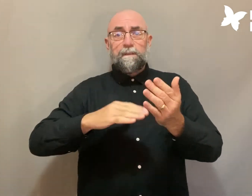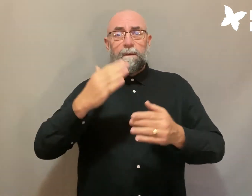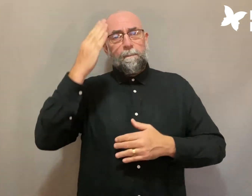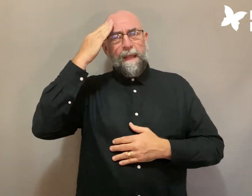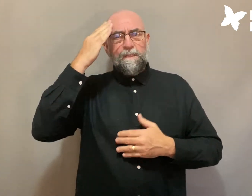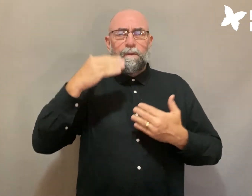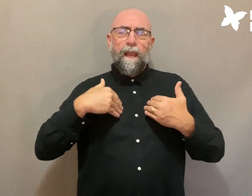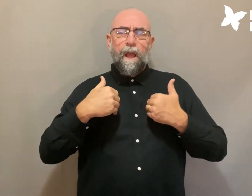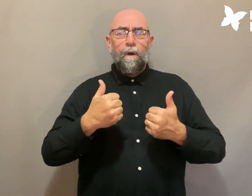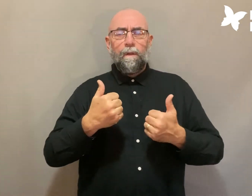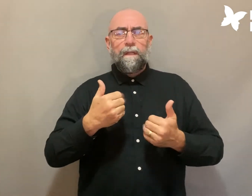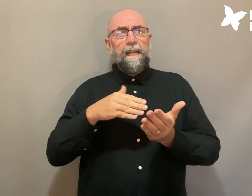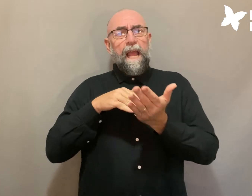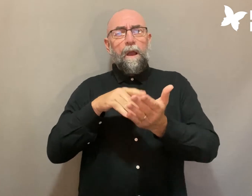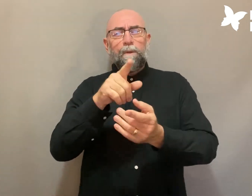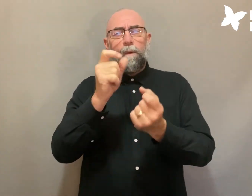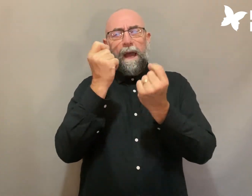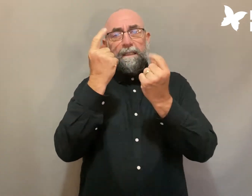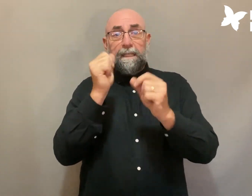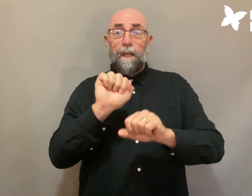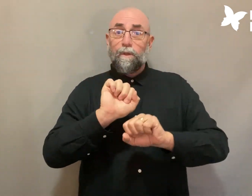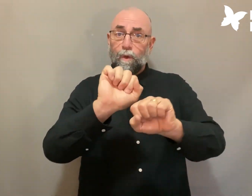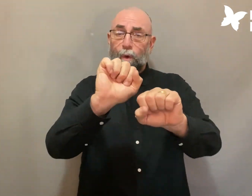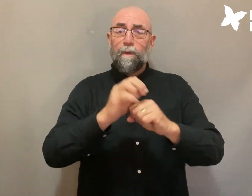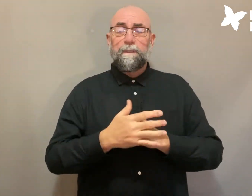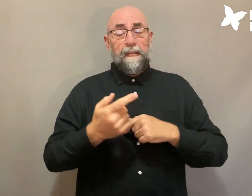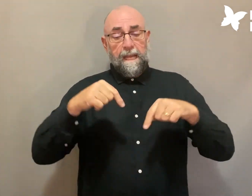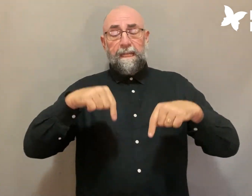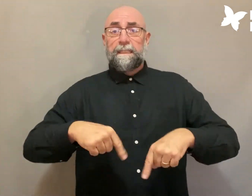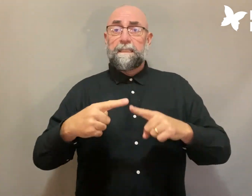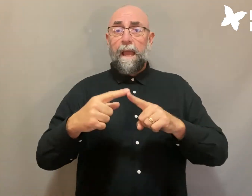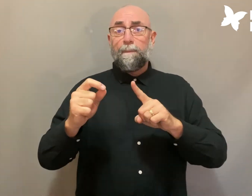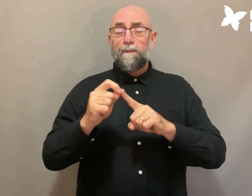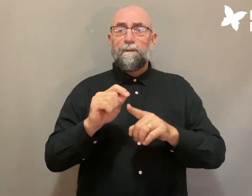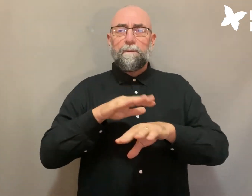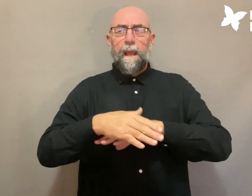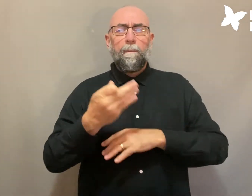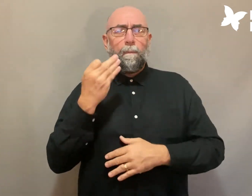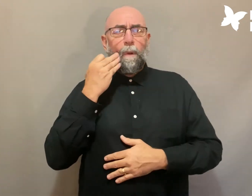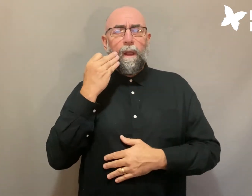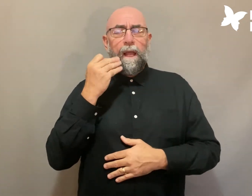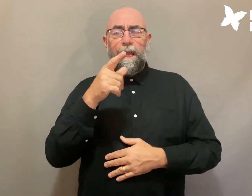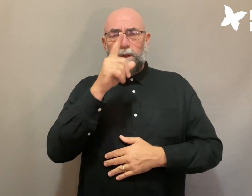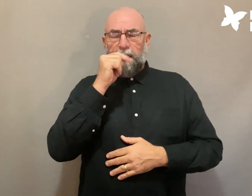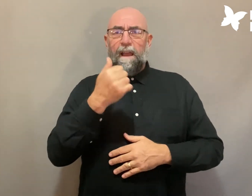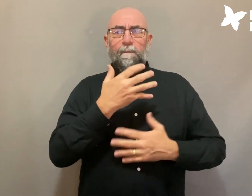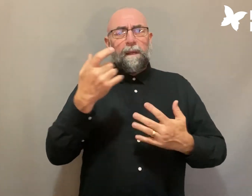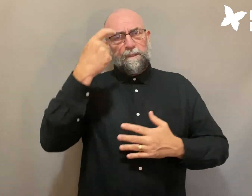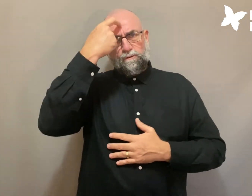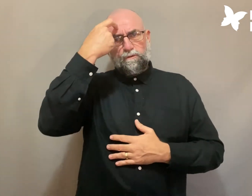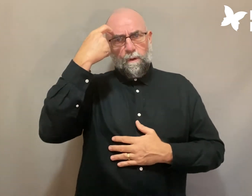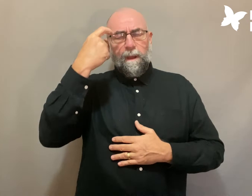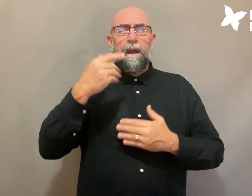yours. This episode is about bullying and the scars it can leave you with long after it stops.